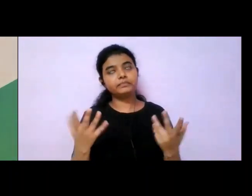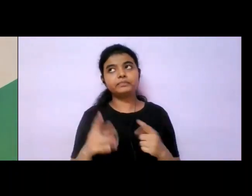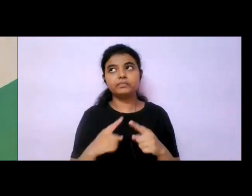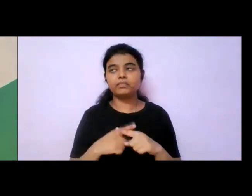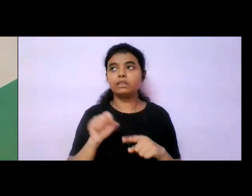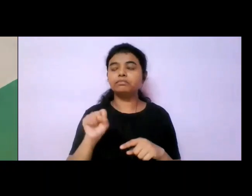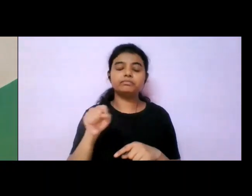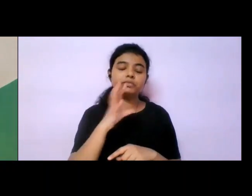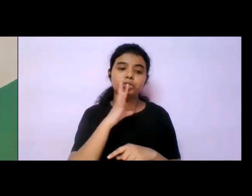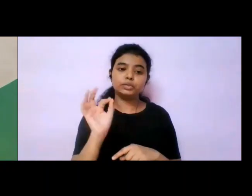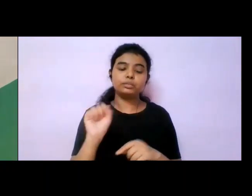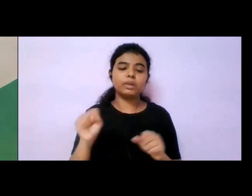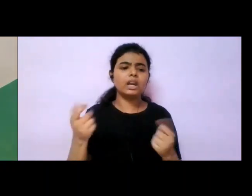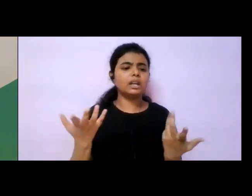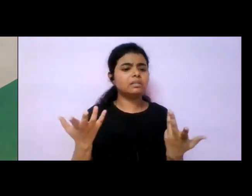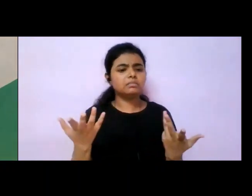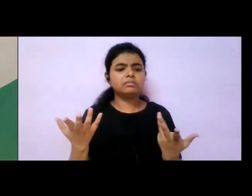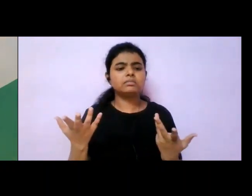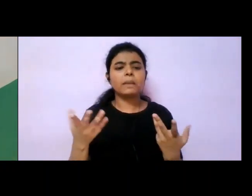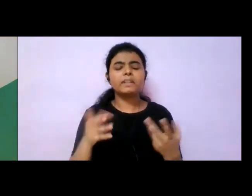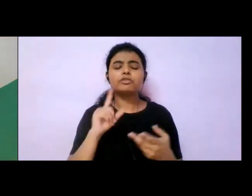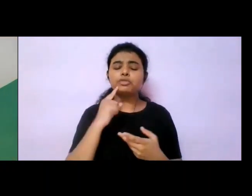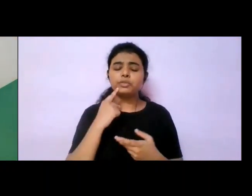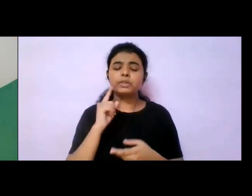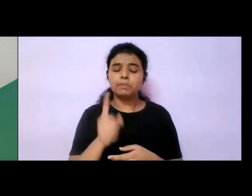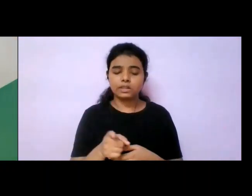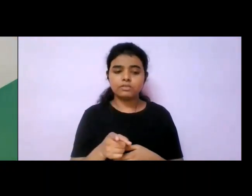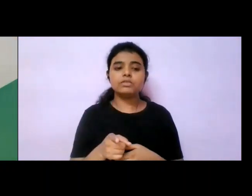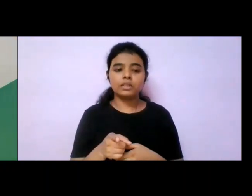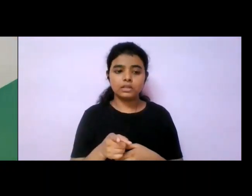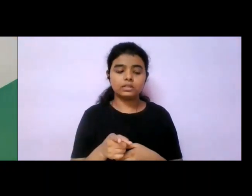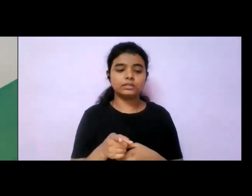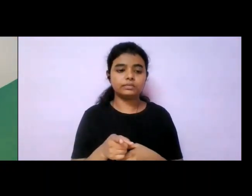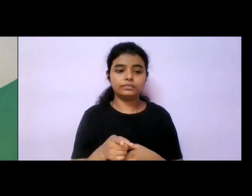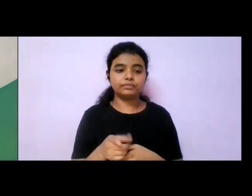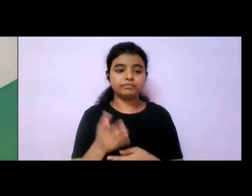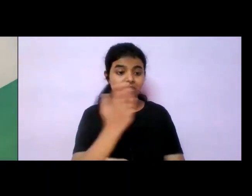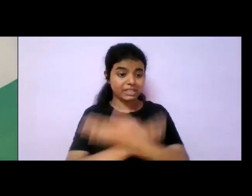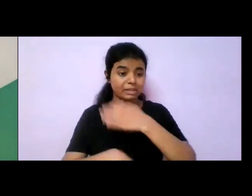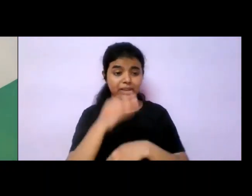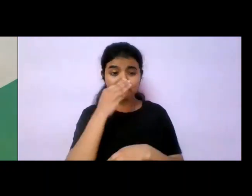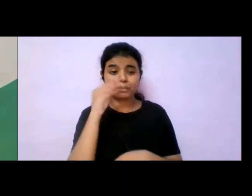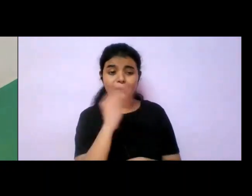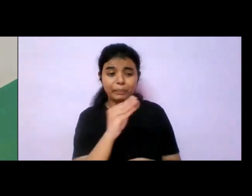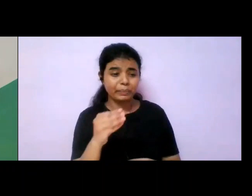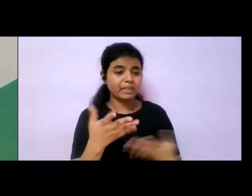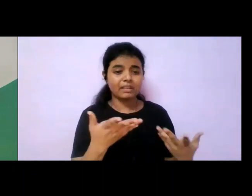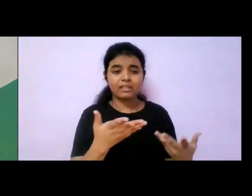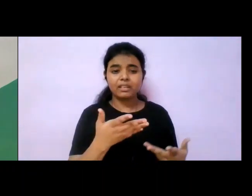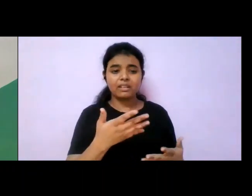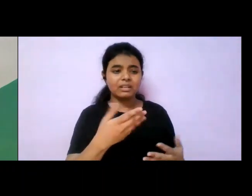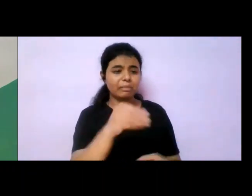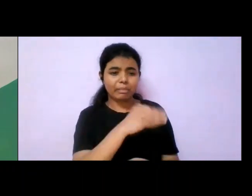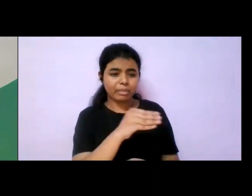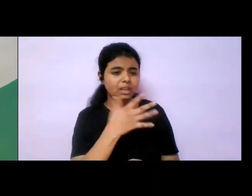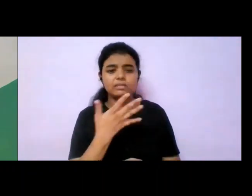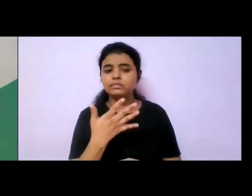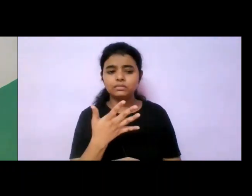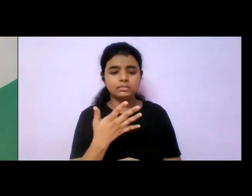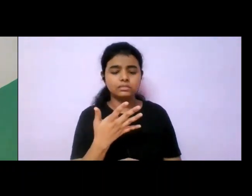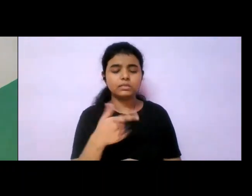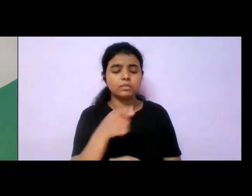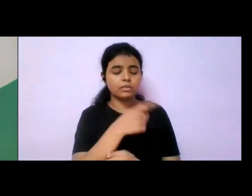yes, structural ways, but I think we also need to get serious about the psychosocial too. Right.